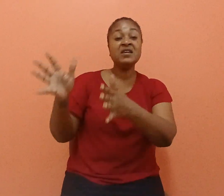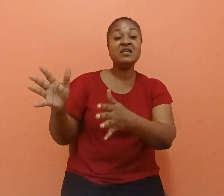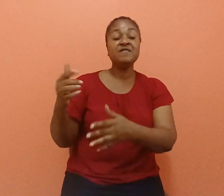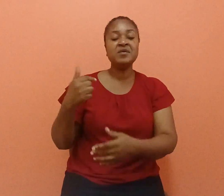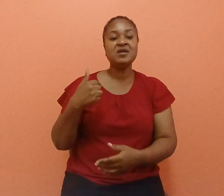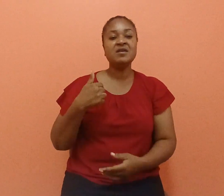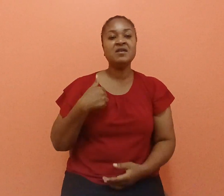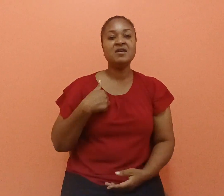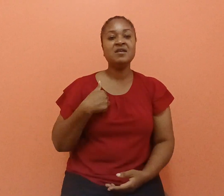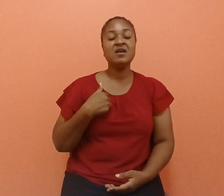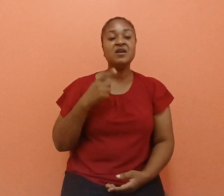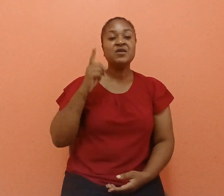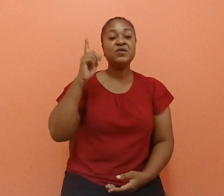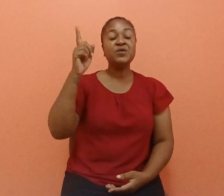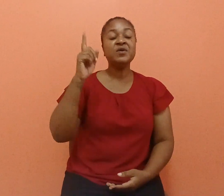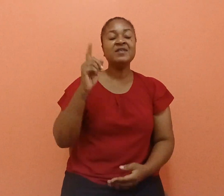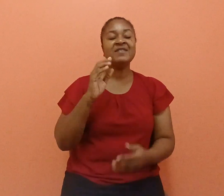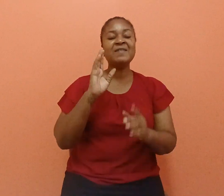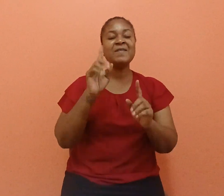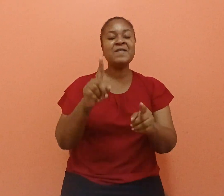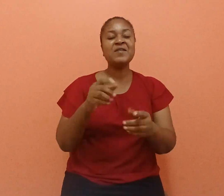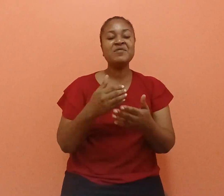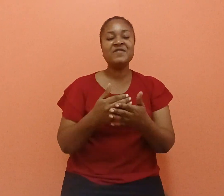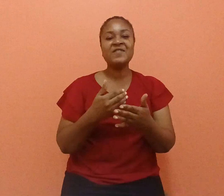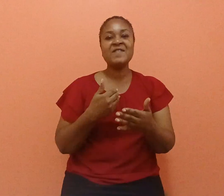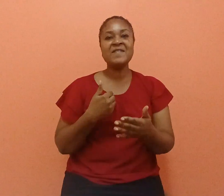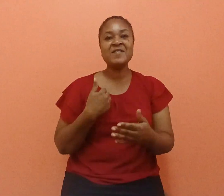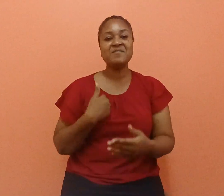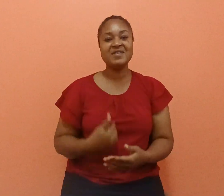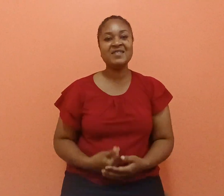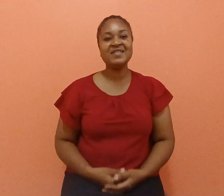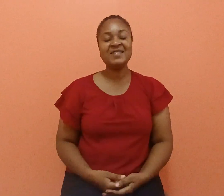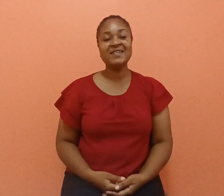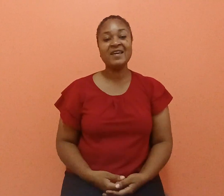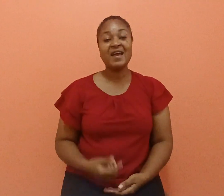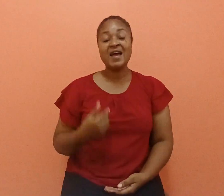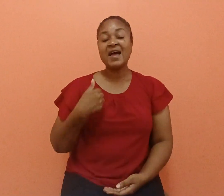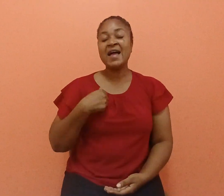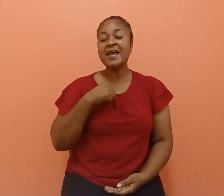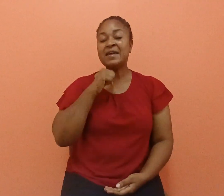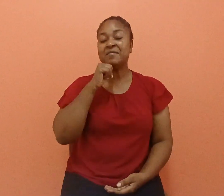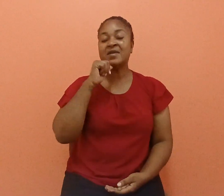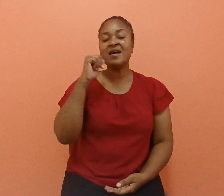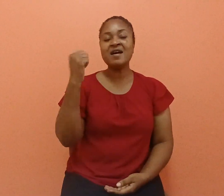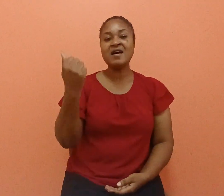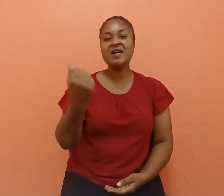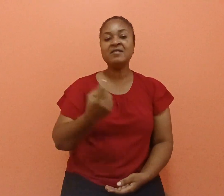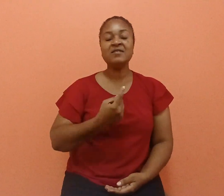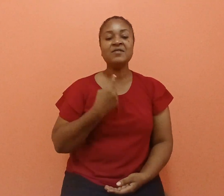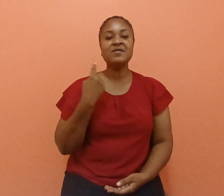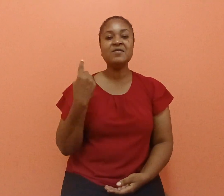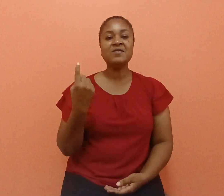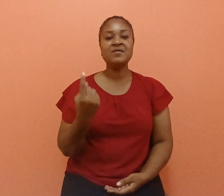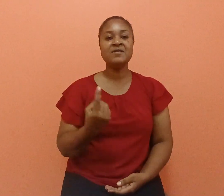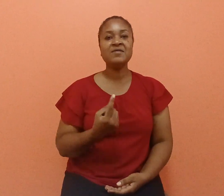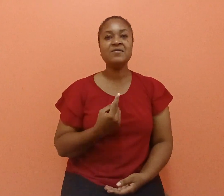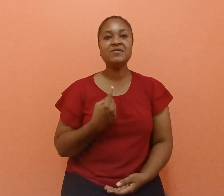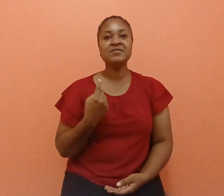leave me. You will go before me. I am not